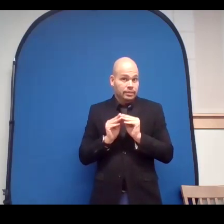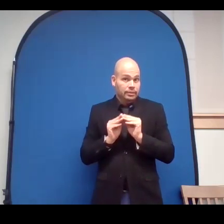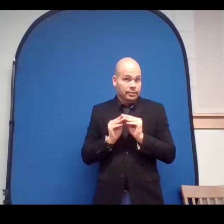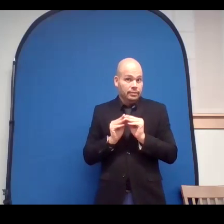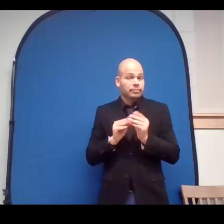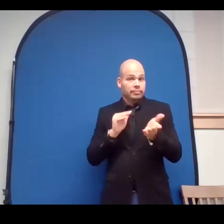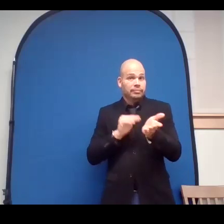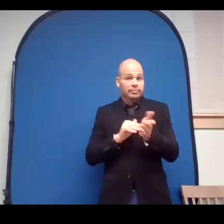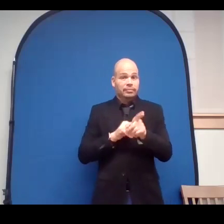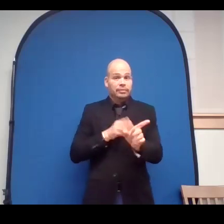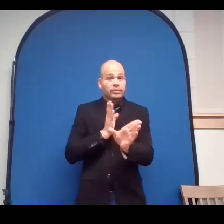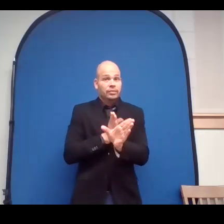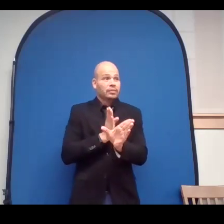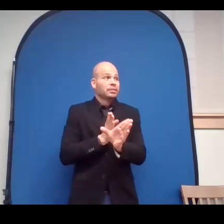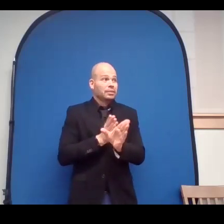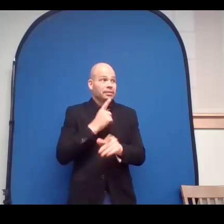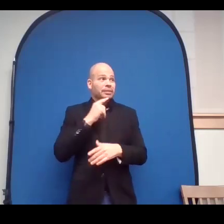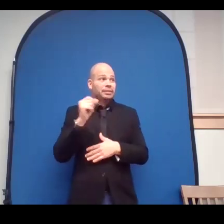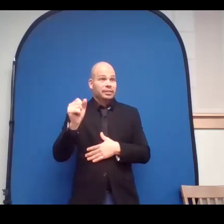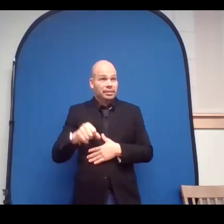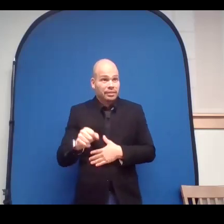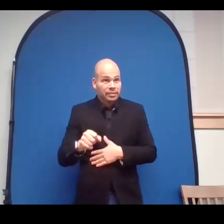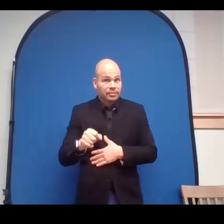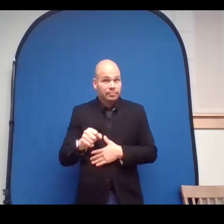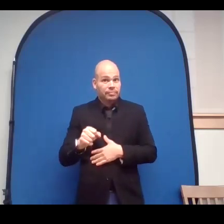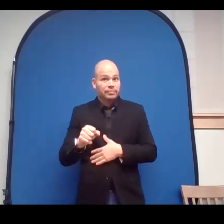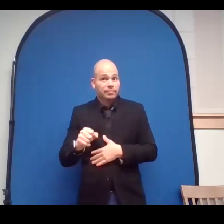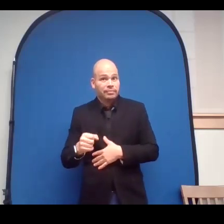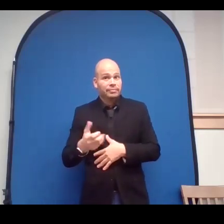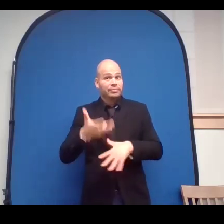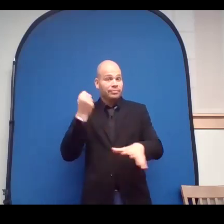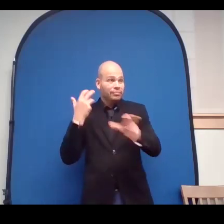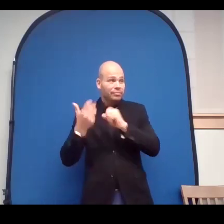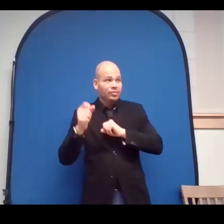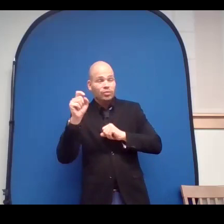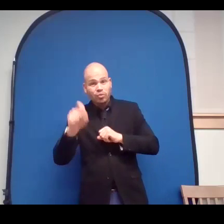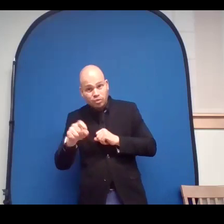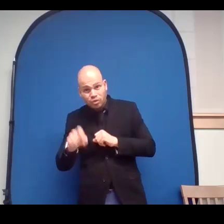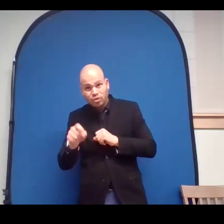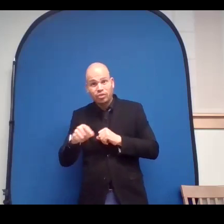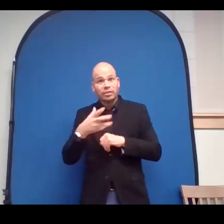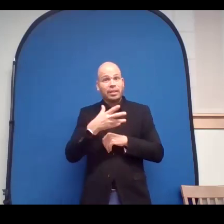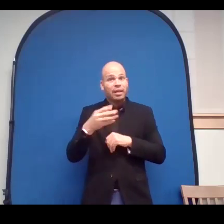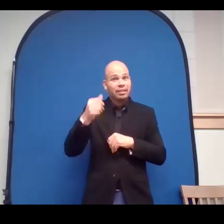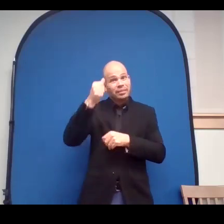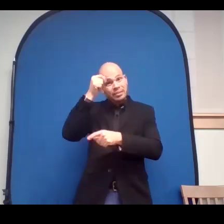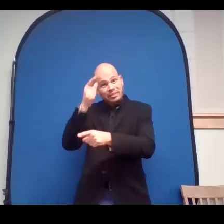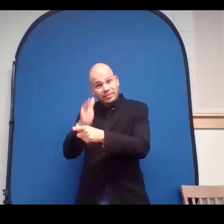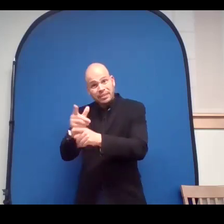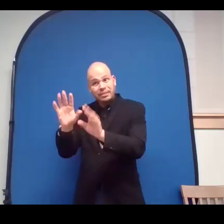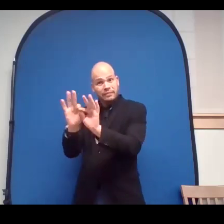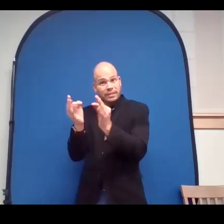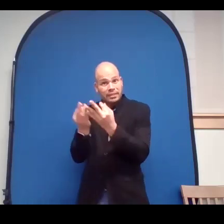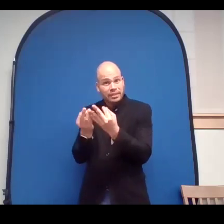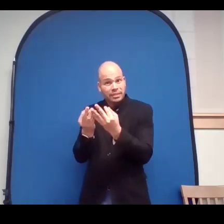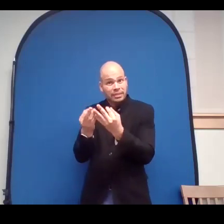Sergeant Hodgson was that the family, Sergeant First Class Card consented to, and the